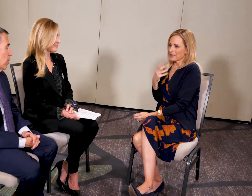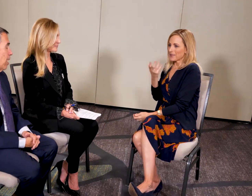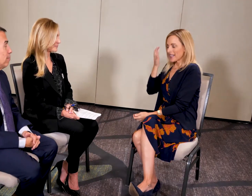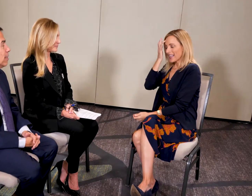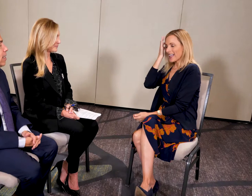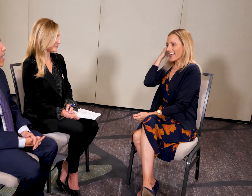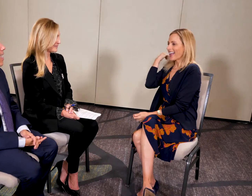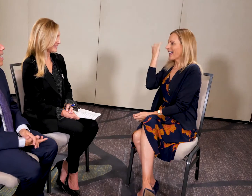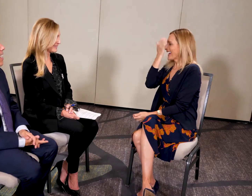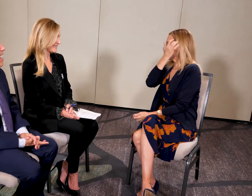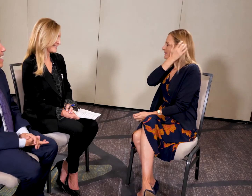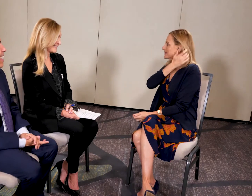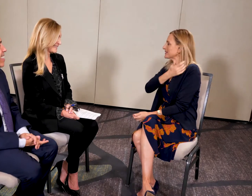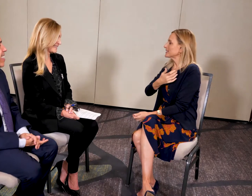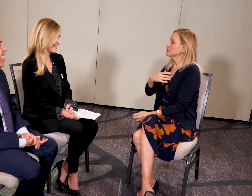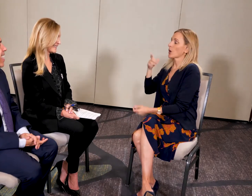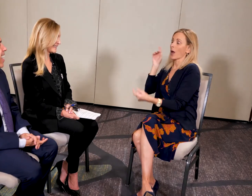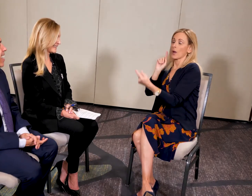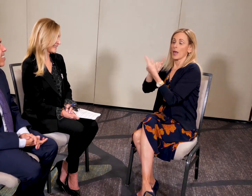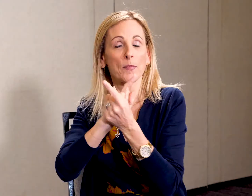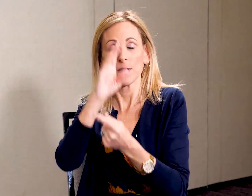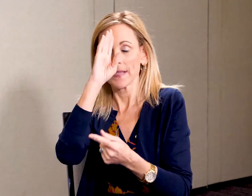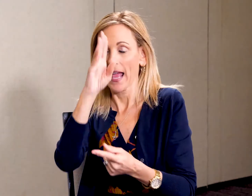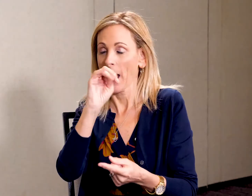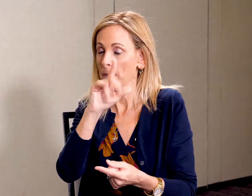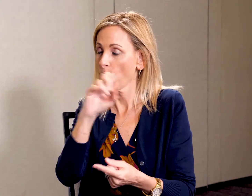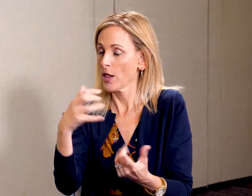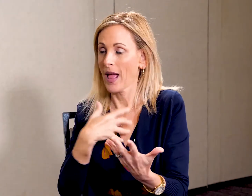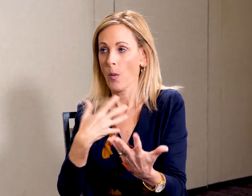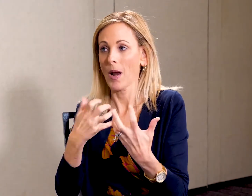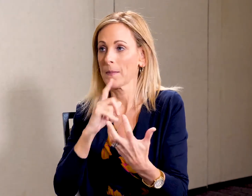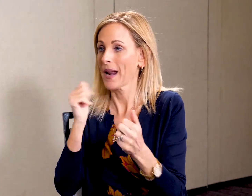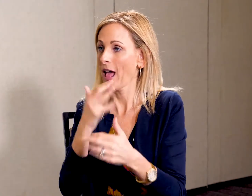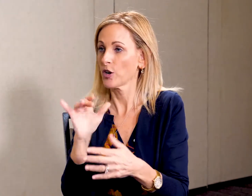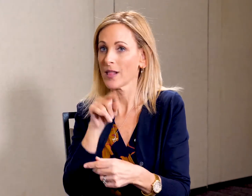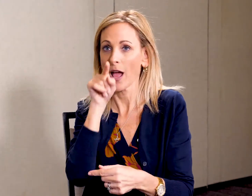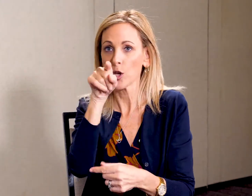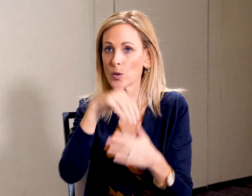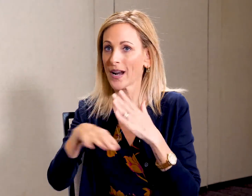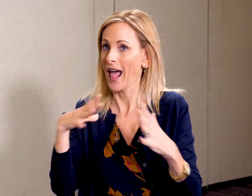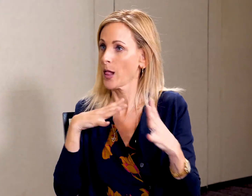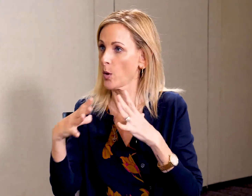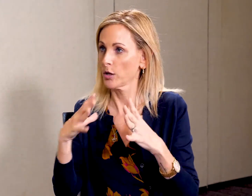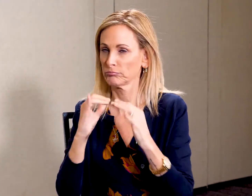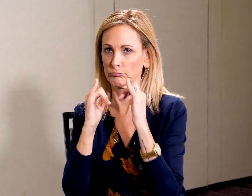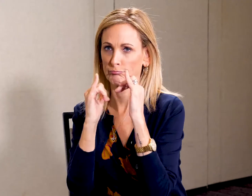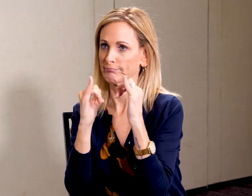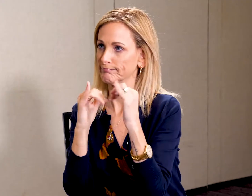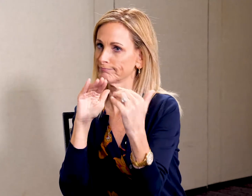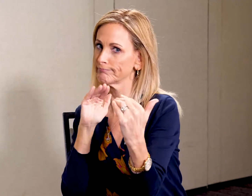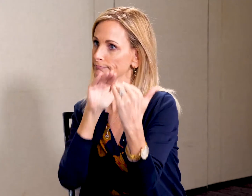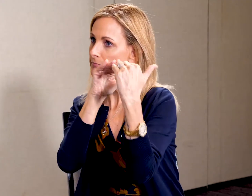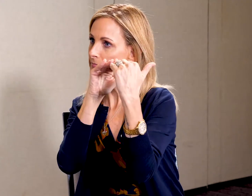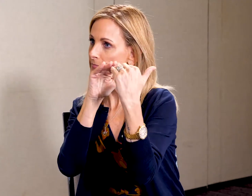I am. In any case, so I went right up to him and I said, "Hi, I'm Marlee, and I'm going to be an actor in Hollywood just like you, just like